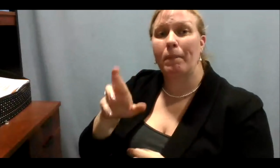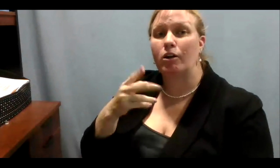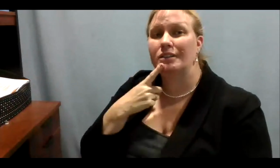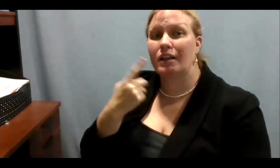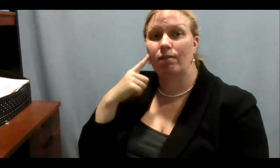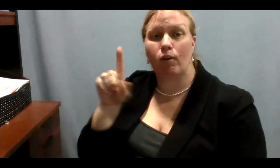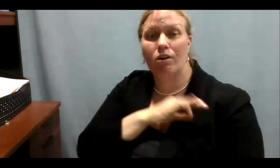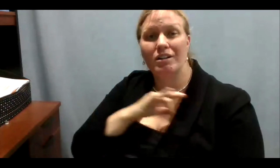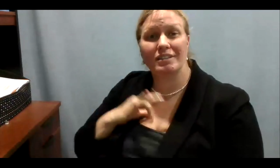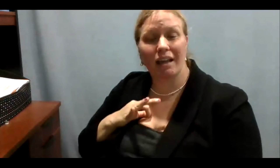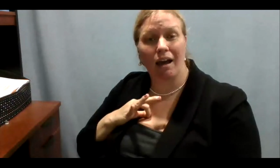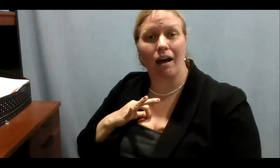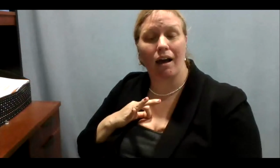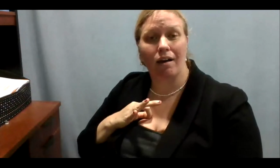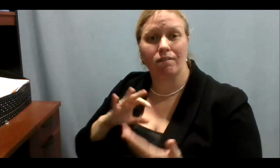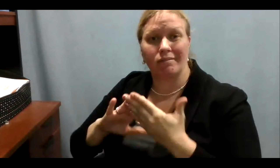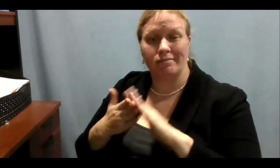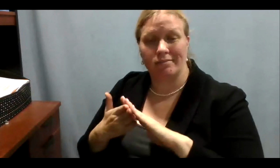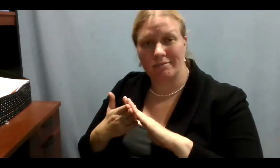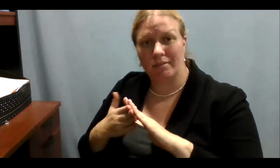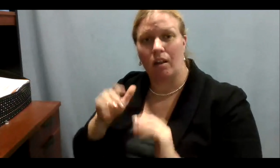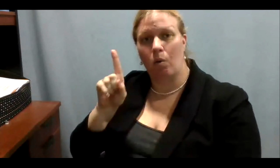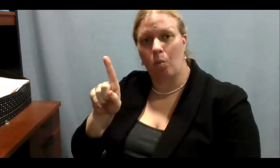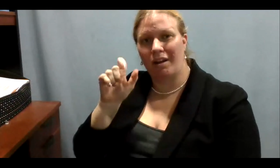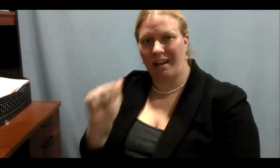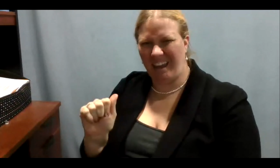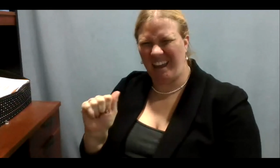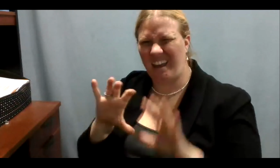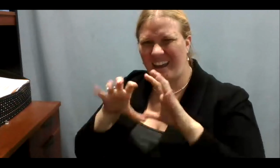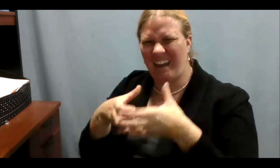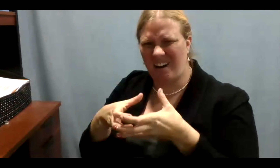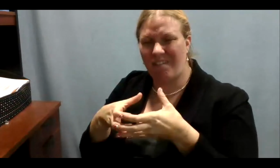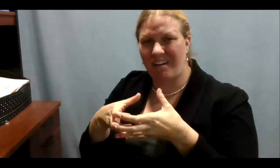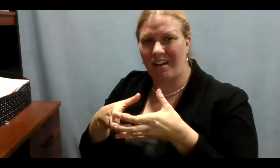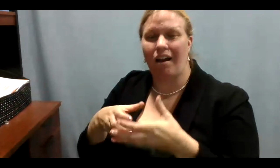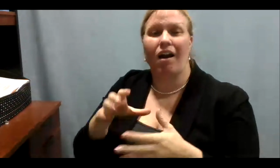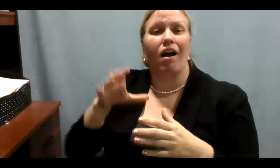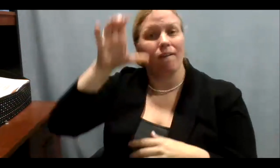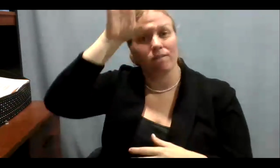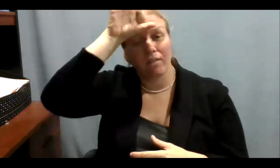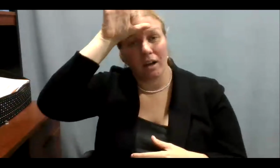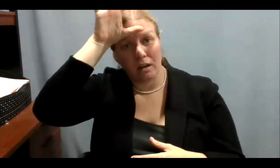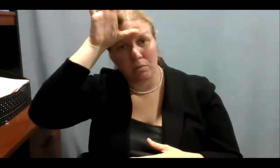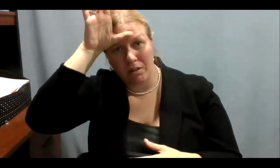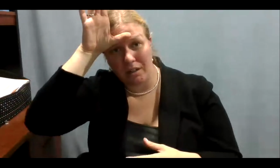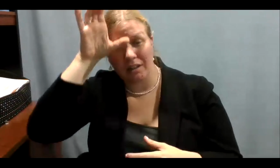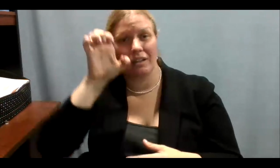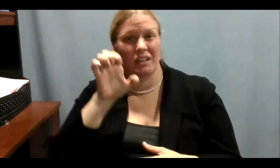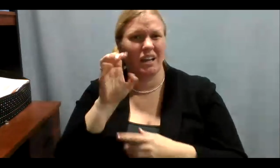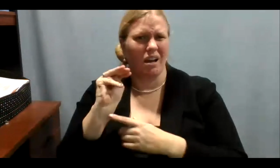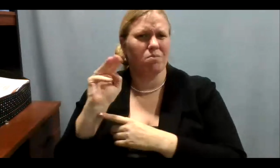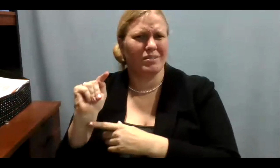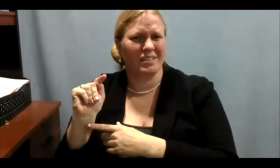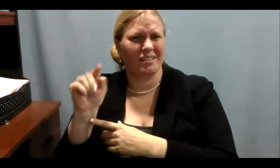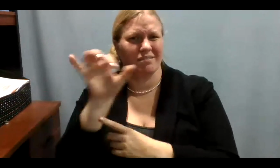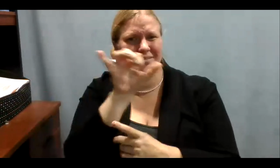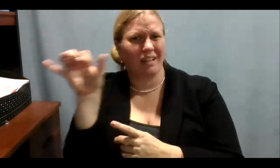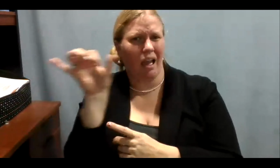that 1A category, our fire department, everyone on our fire department is an EMT and is